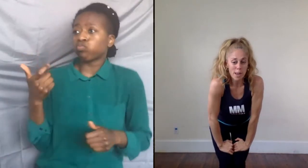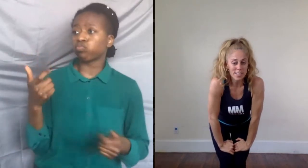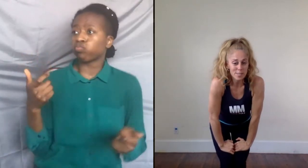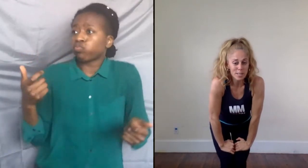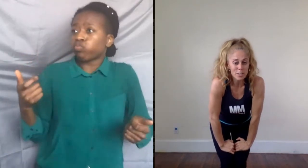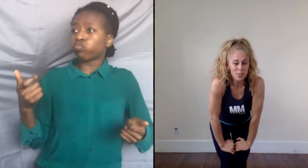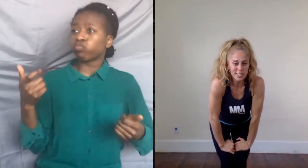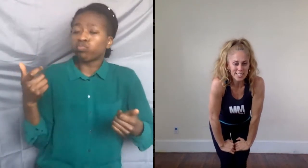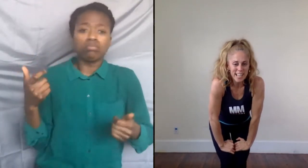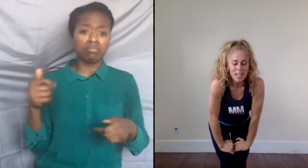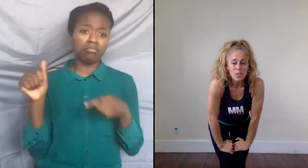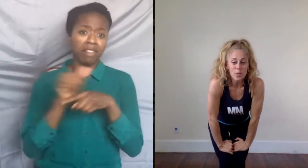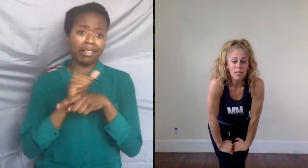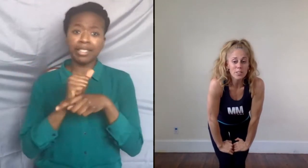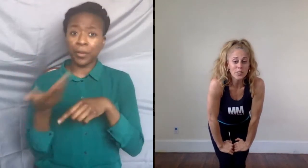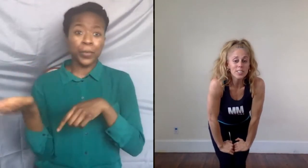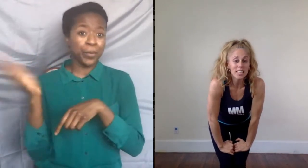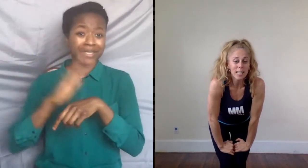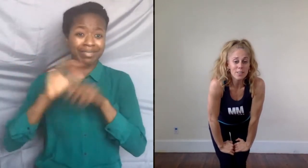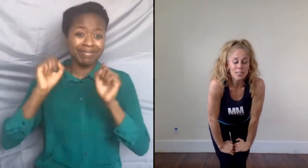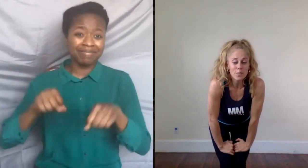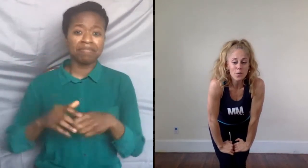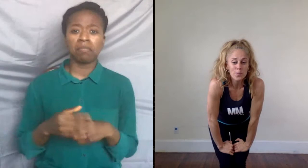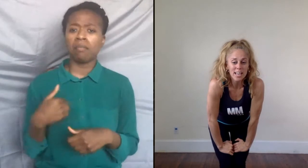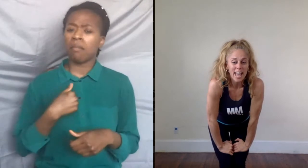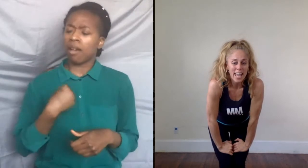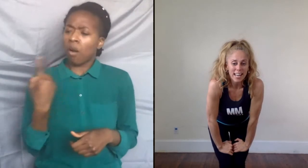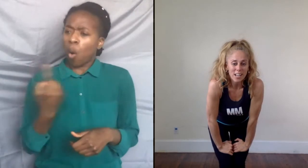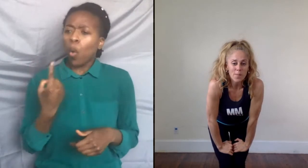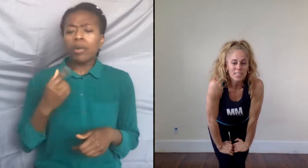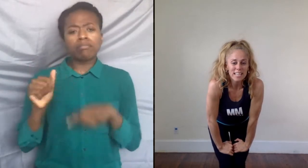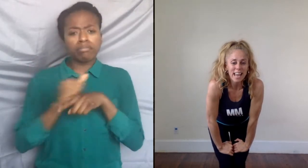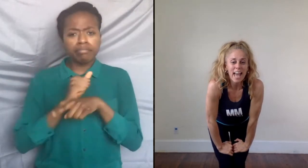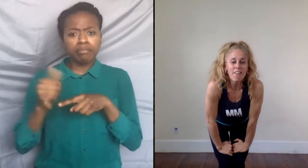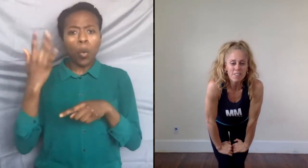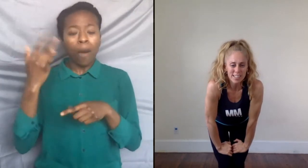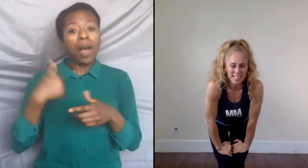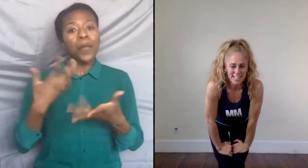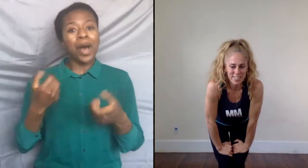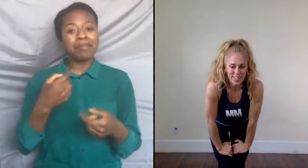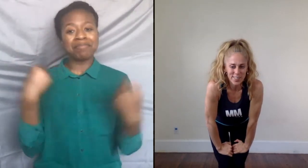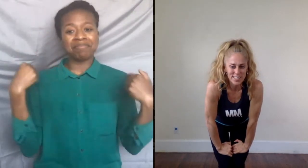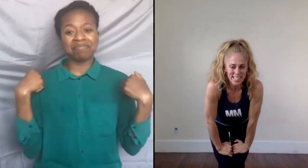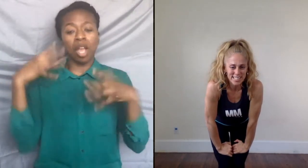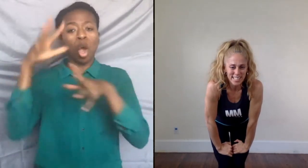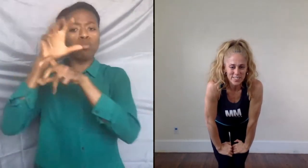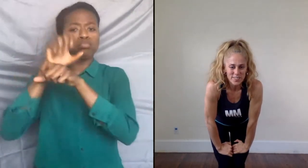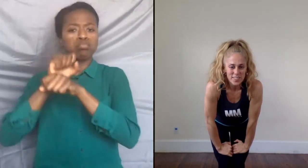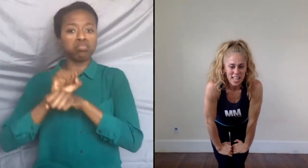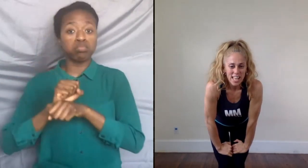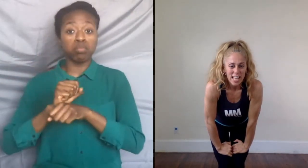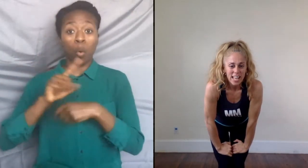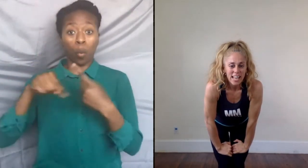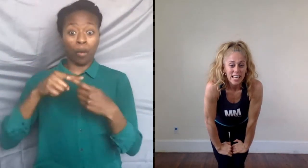way to practice my shoulders so that my shoulders can get used to the movement and it comes in effortlessly when I'm dancing.